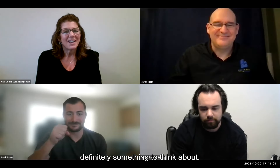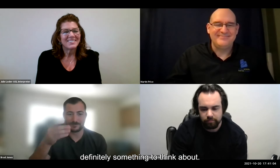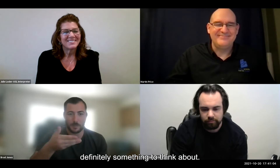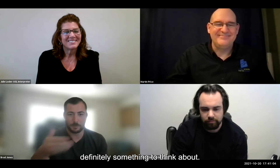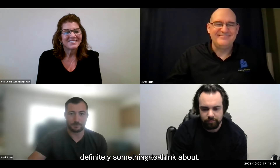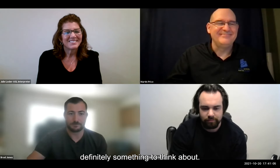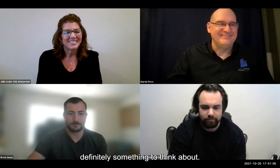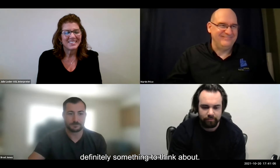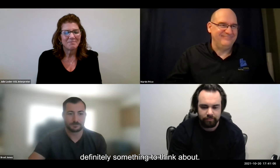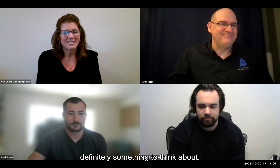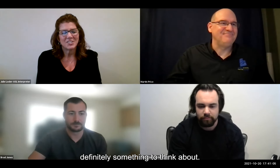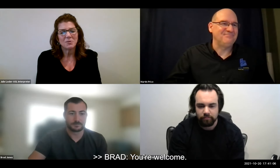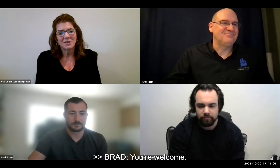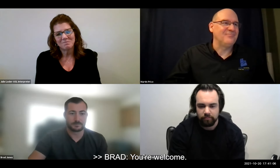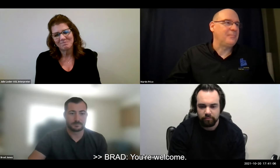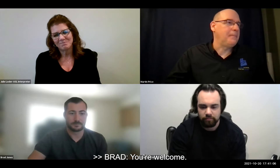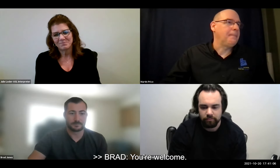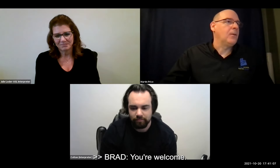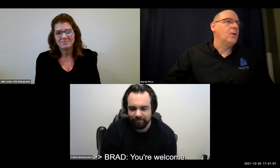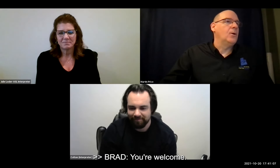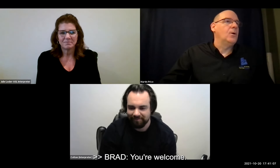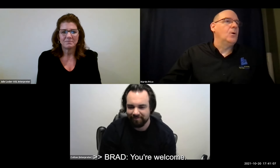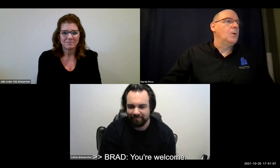Thanks, Brad. And Brad says, you're welcome.